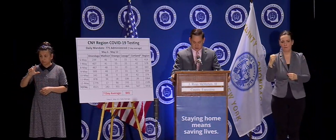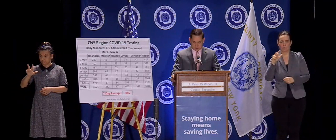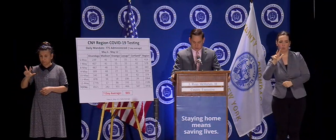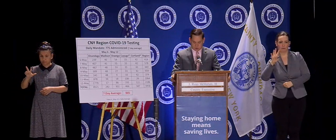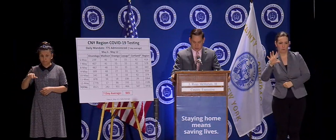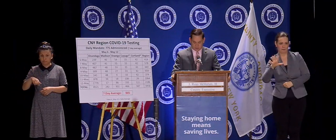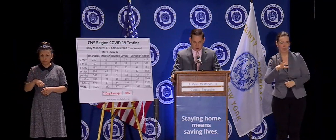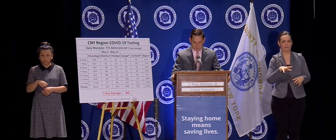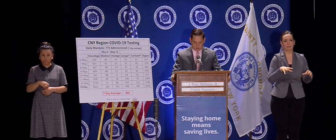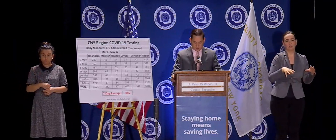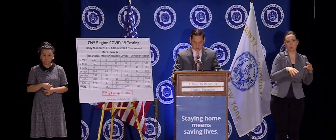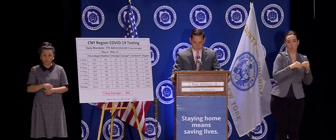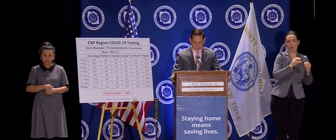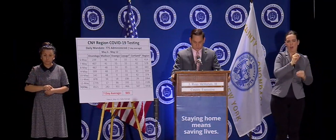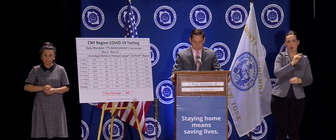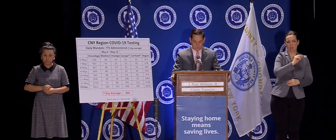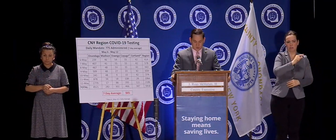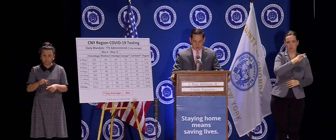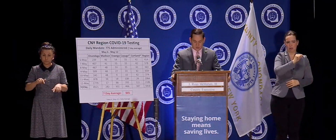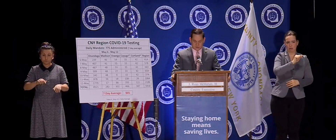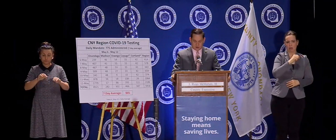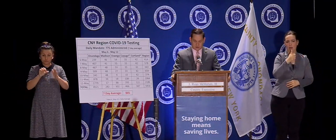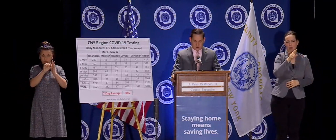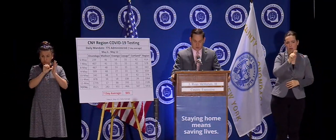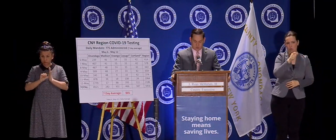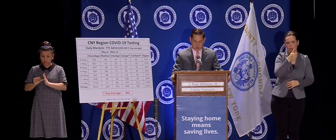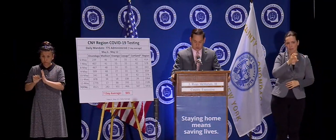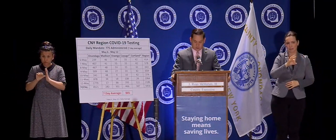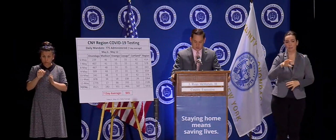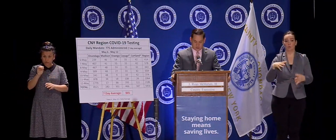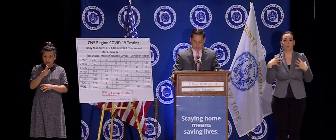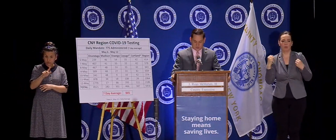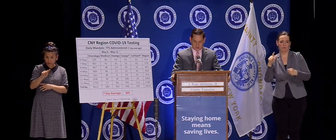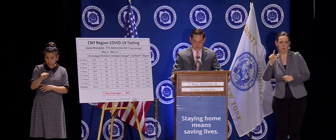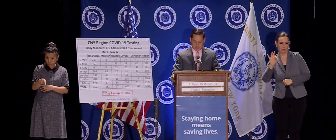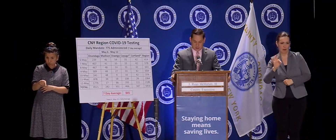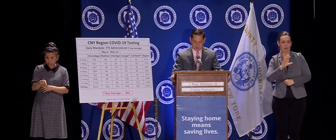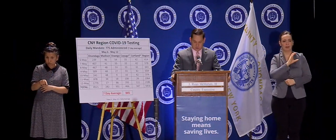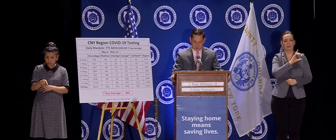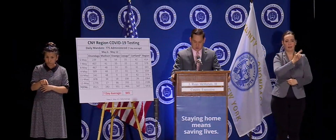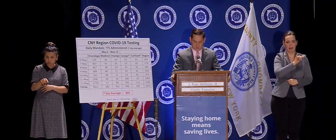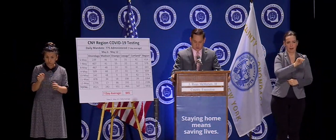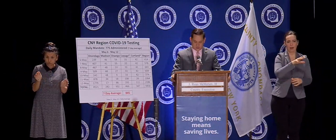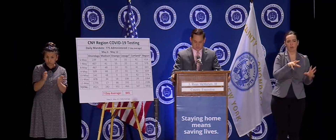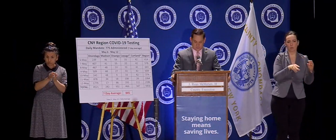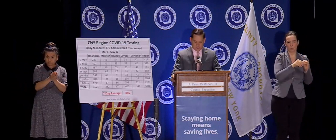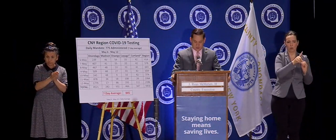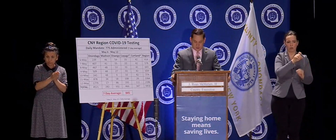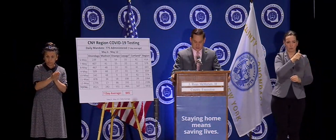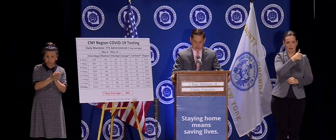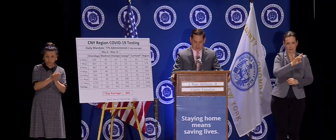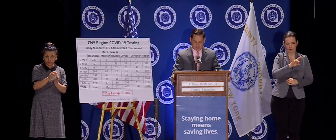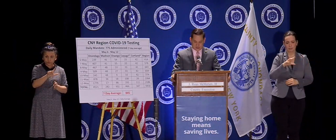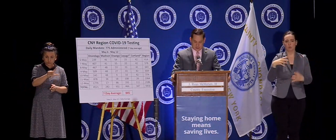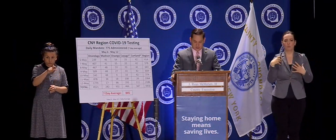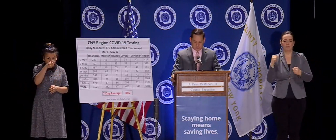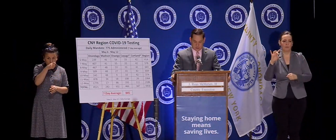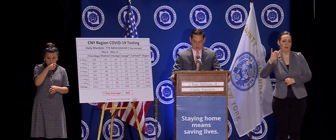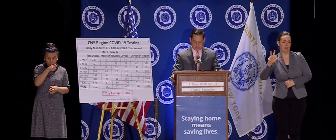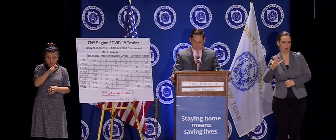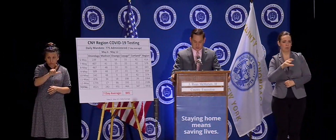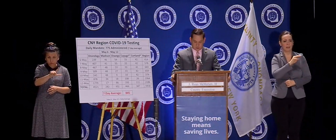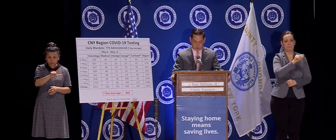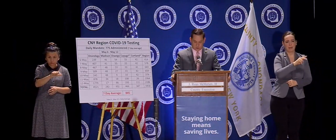119 cases, 29 recoveries. Town of Clay, 118 cases, 83 recoveries. Town of Geddes,